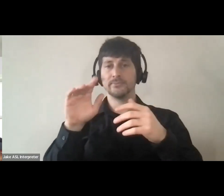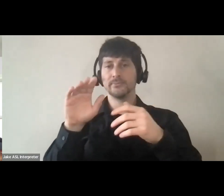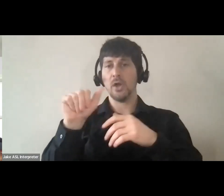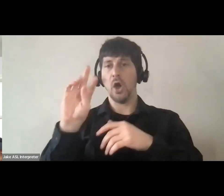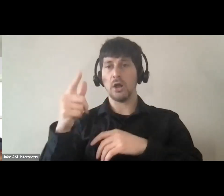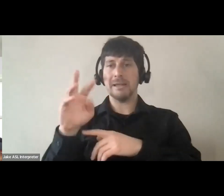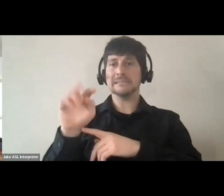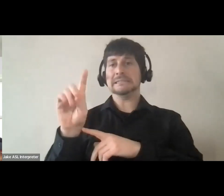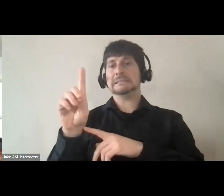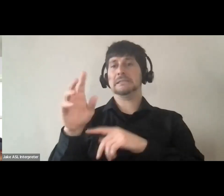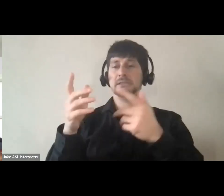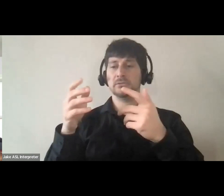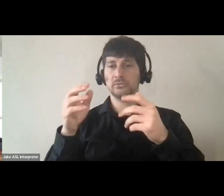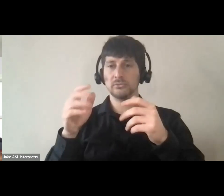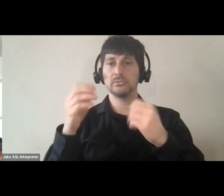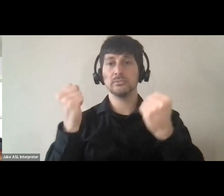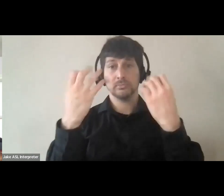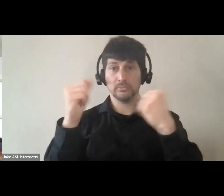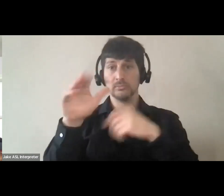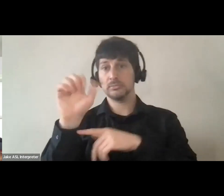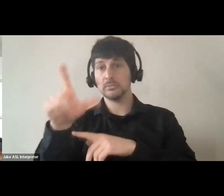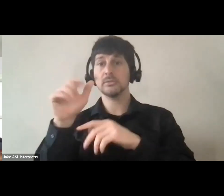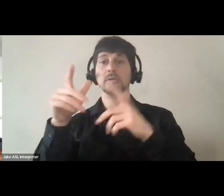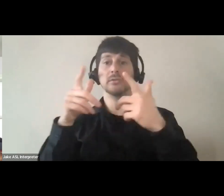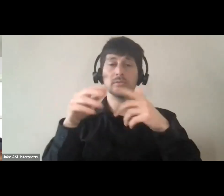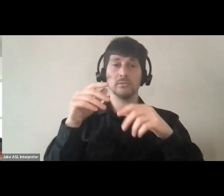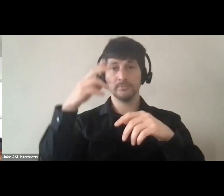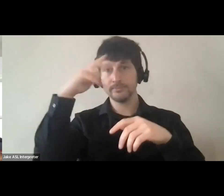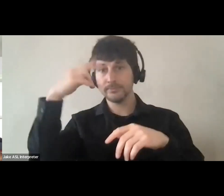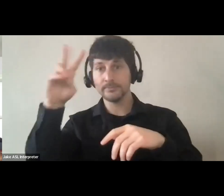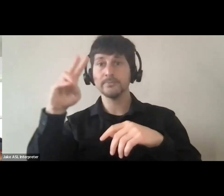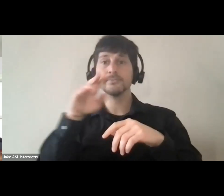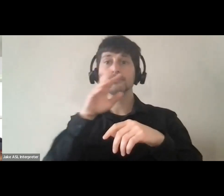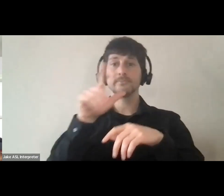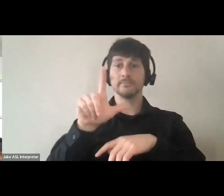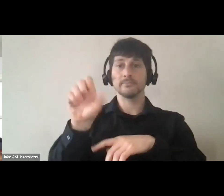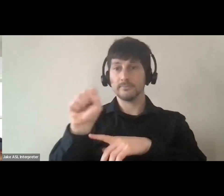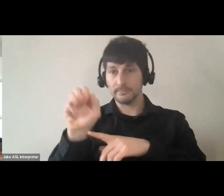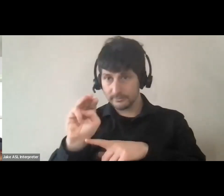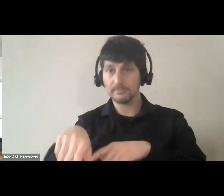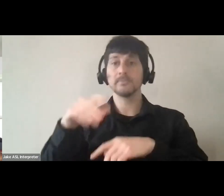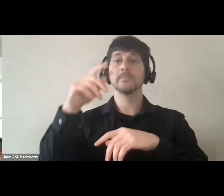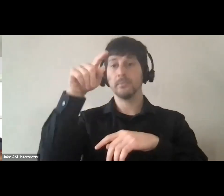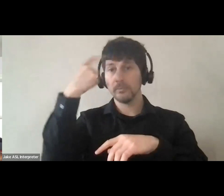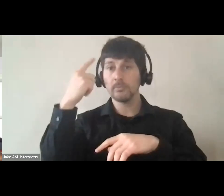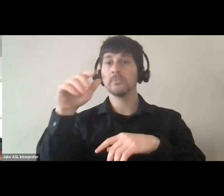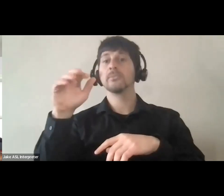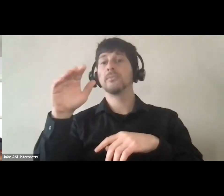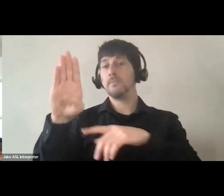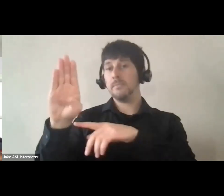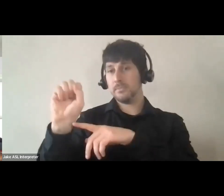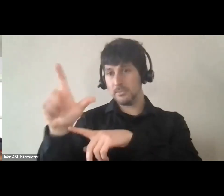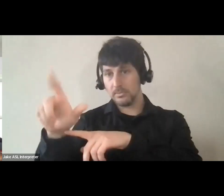communication, American Sign Language, Lengua de Señas Mexicana or LSM, Black American Sign